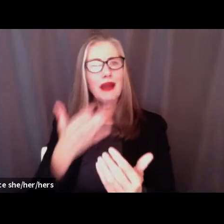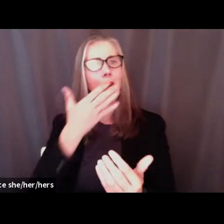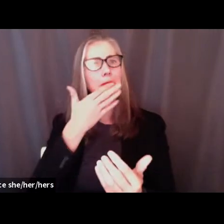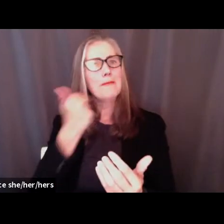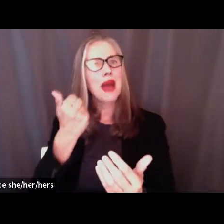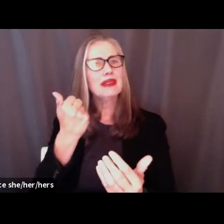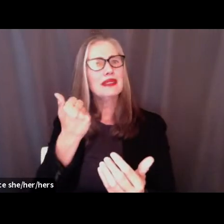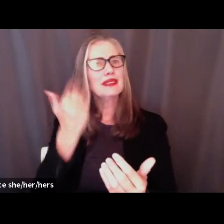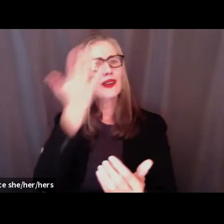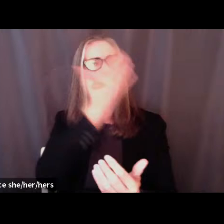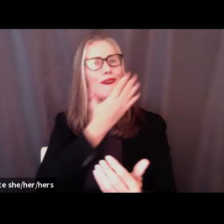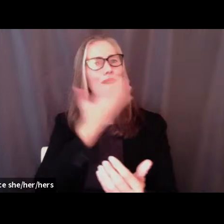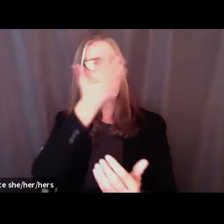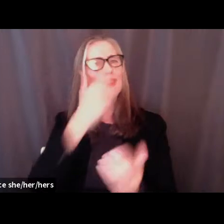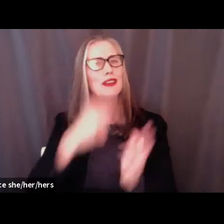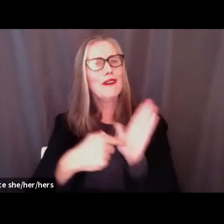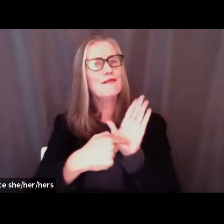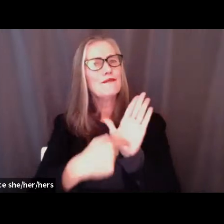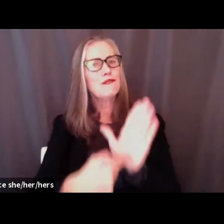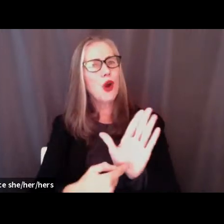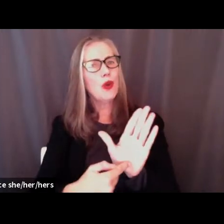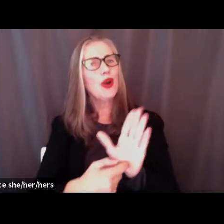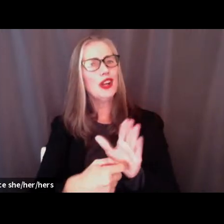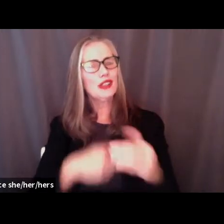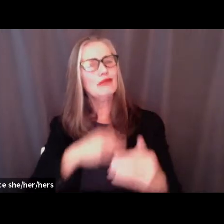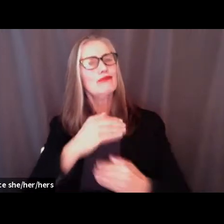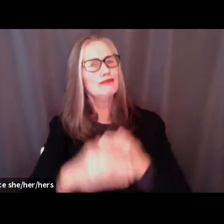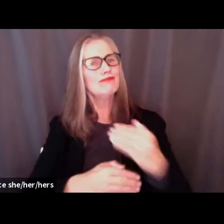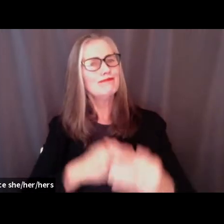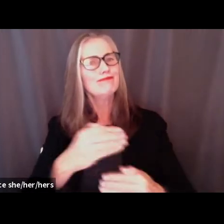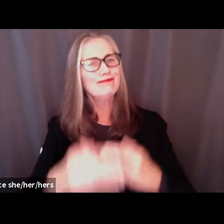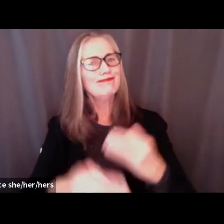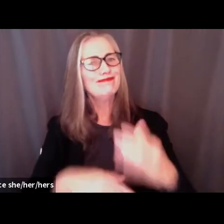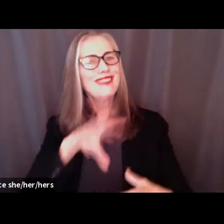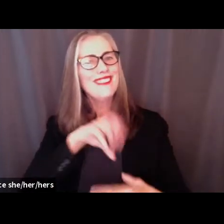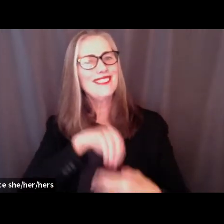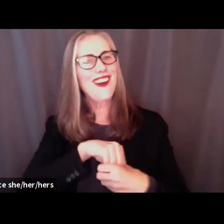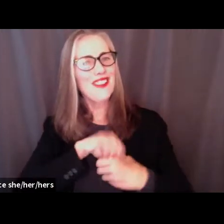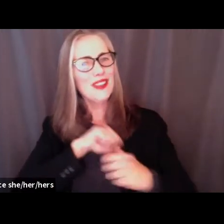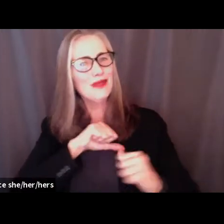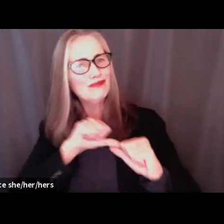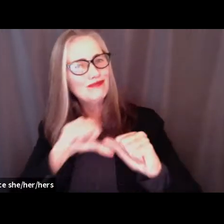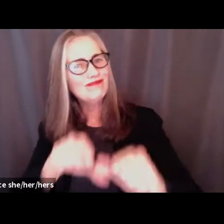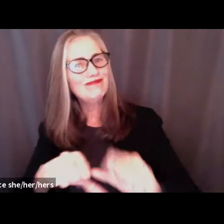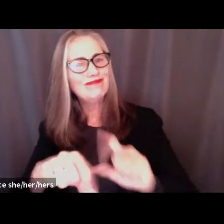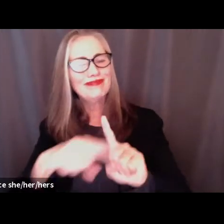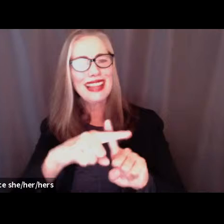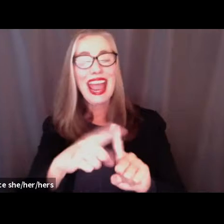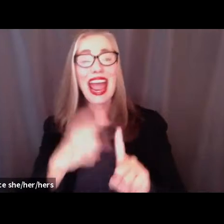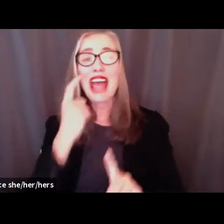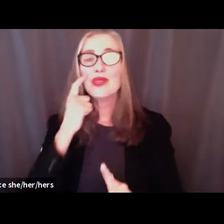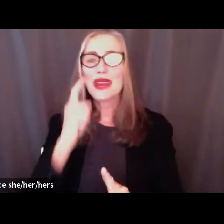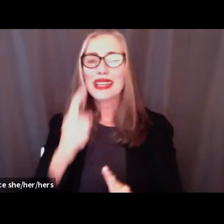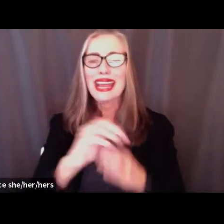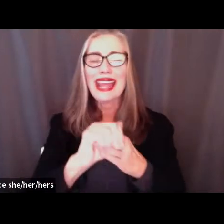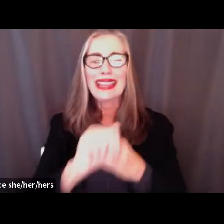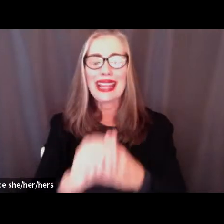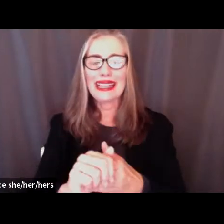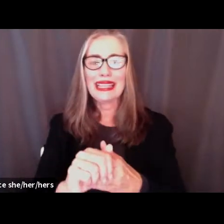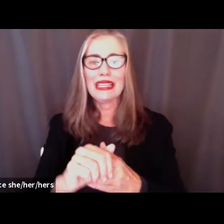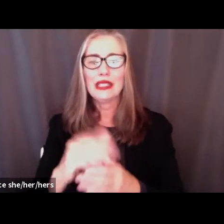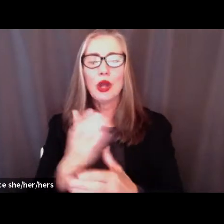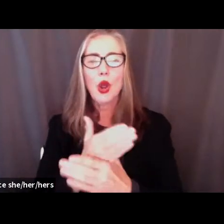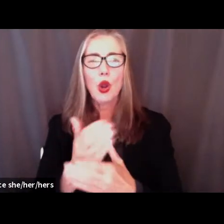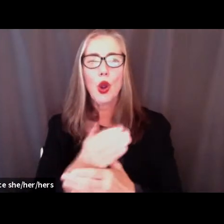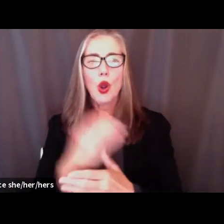forward. We'll now move to our Resolutions Committee, and I want to recognize our lead co-chairs, Aggie Kessler and